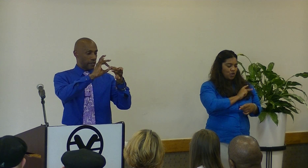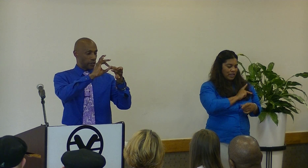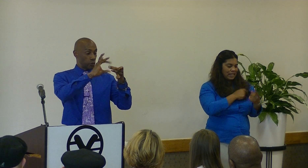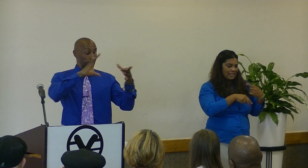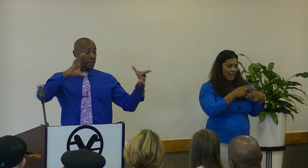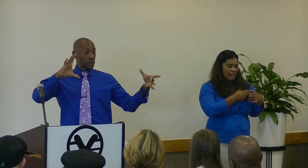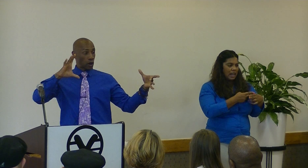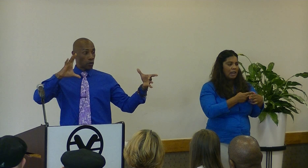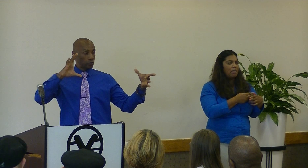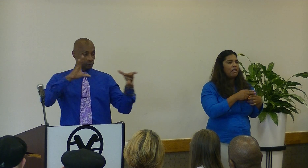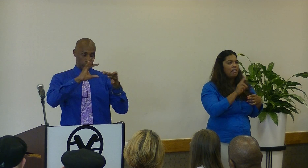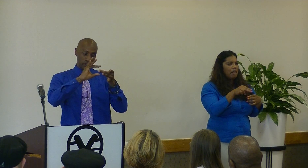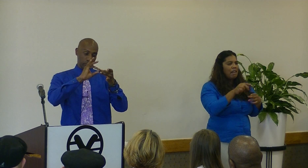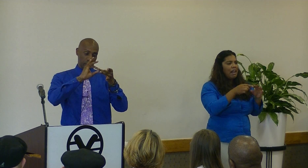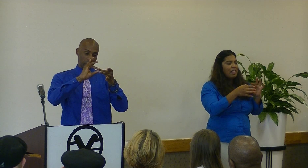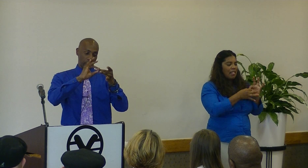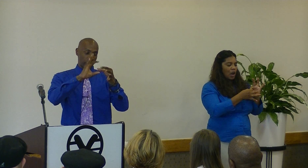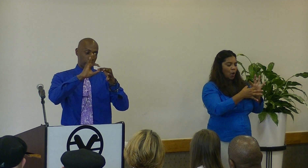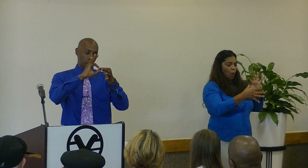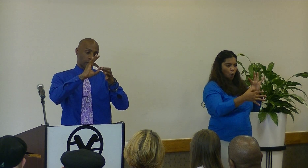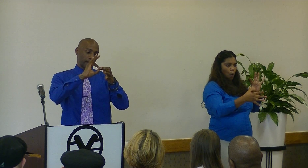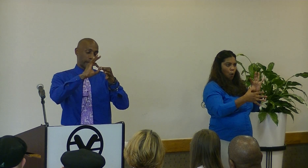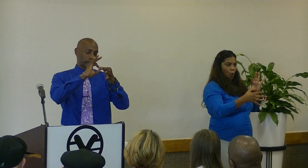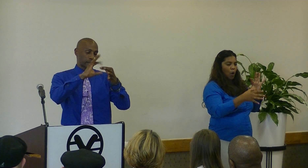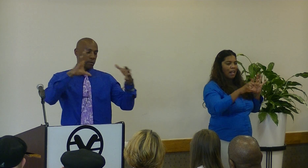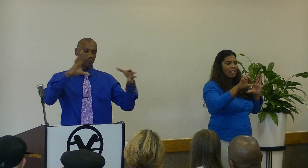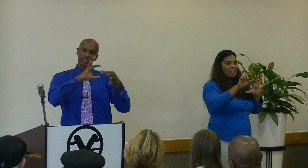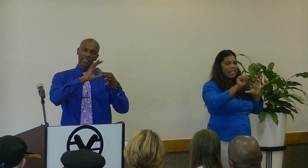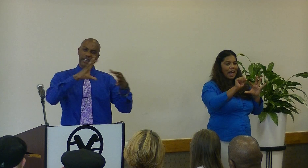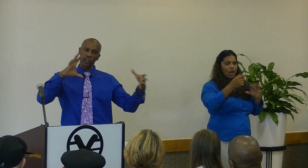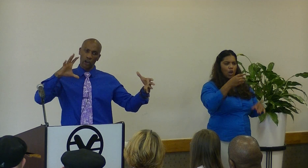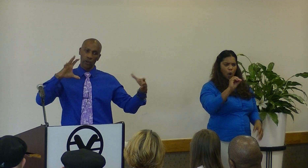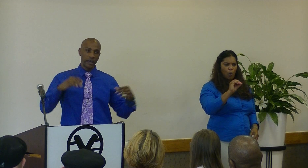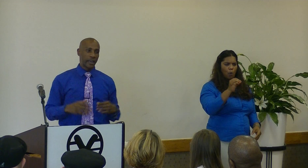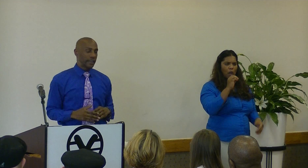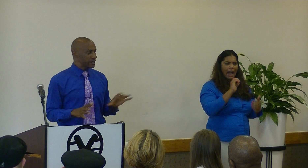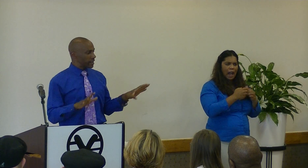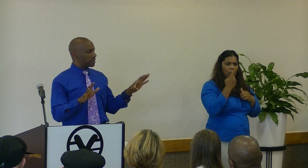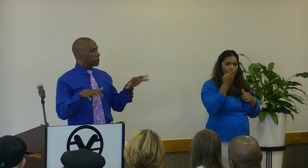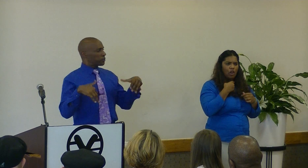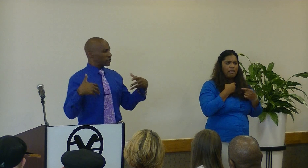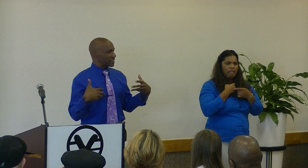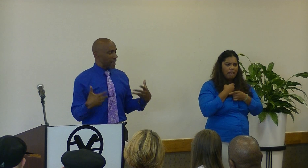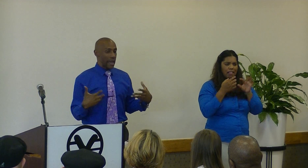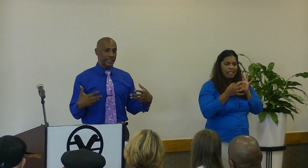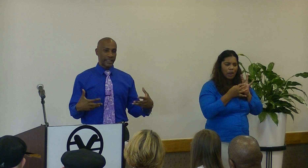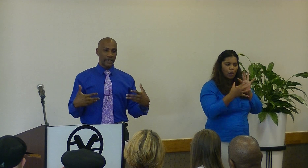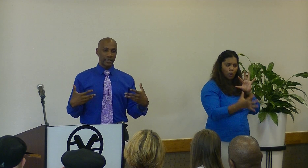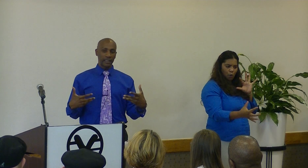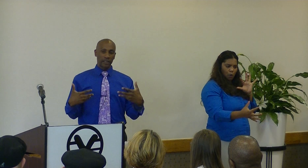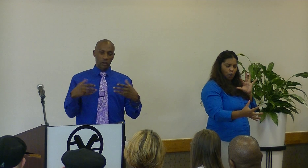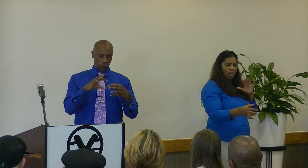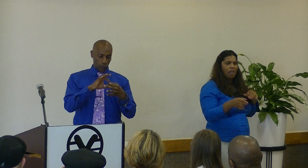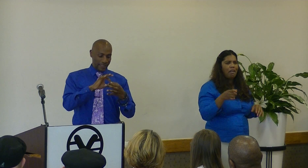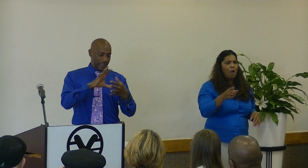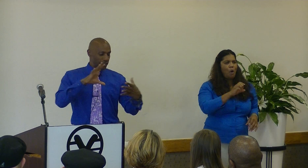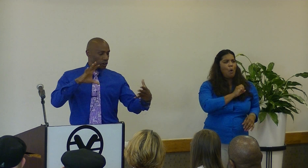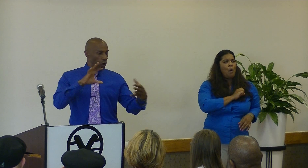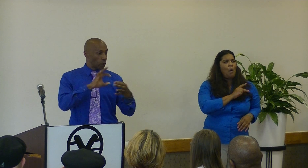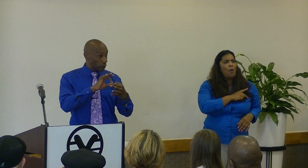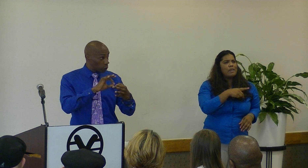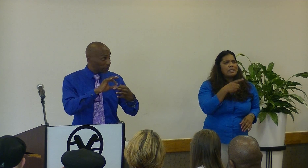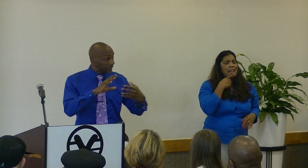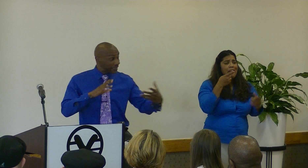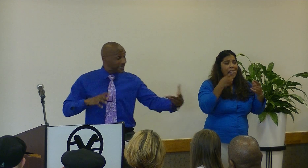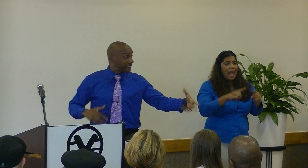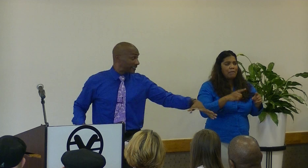connected, and then you let go, whether it's middle finger and thumb or index and thumb, but to let go. And he said, there's this idea that when we let